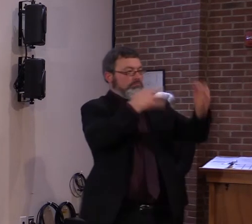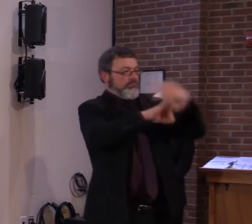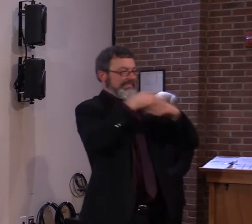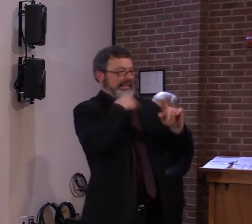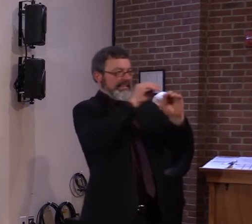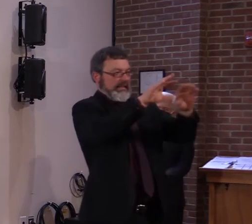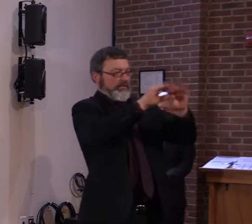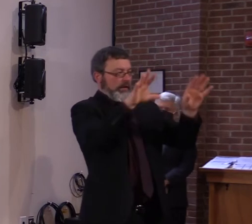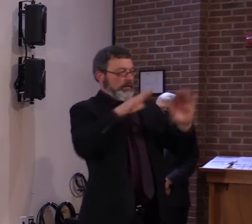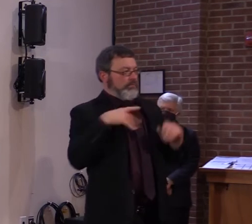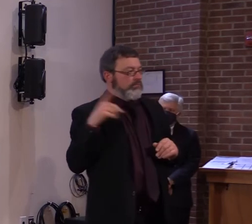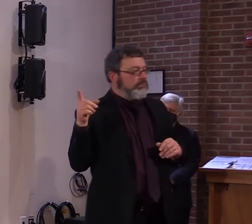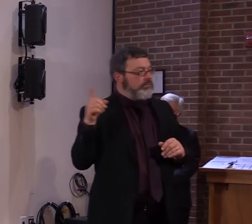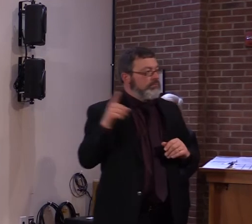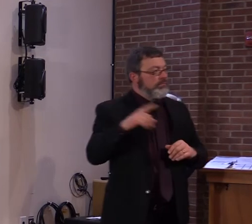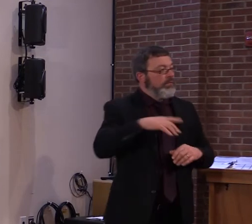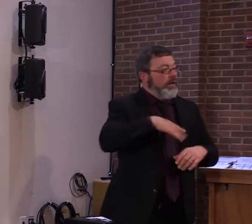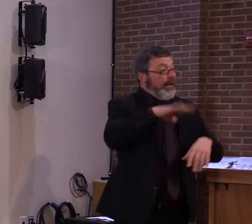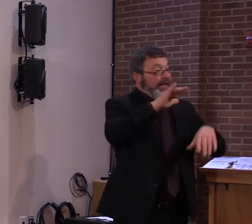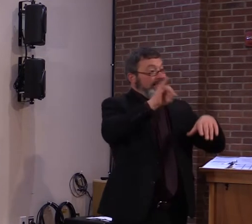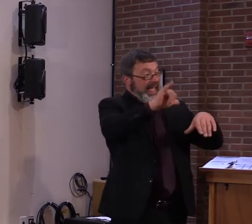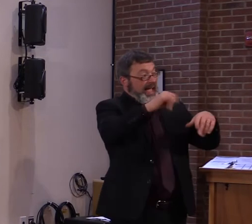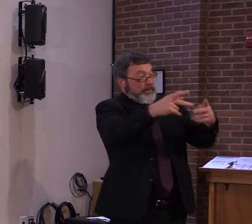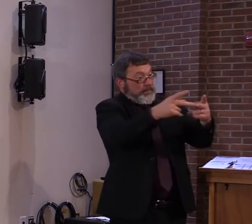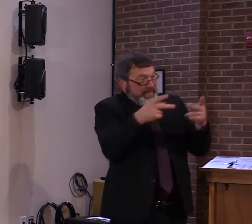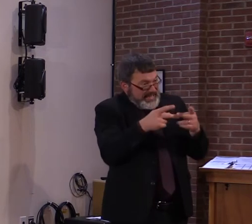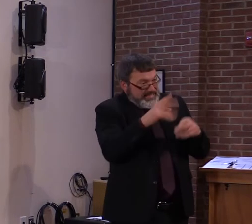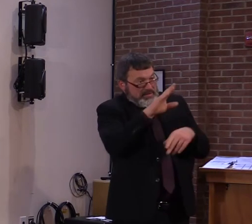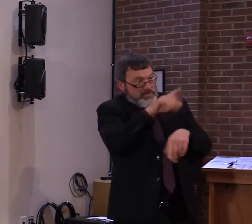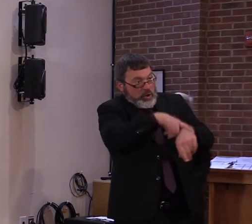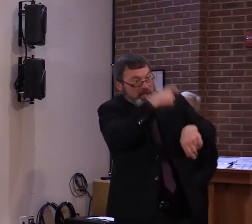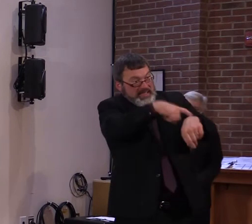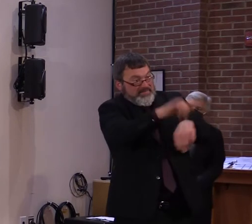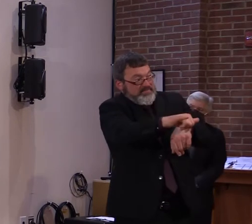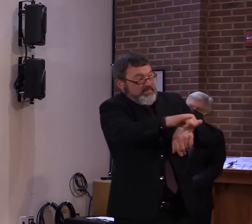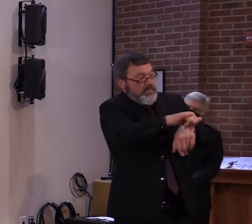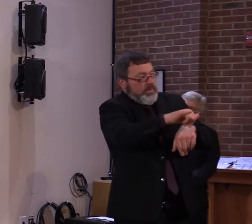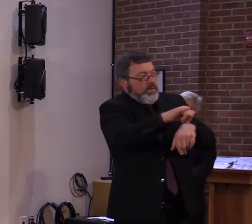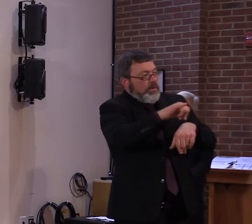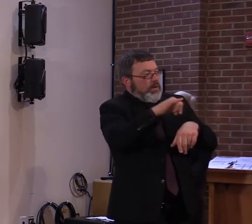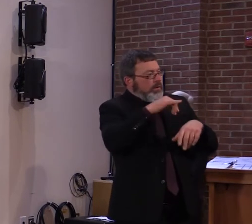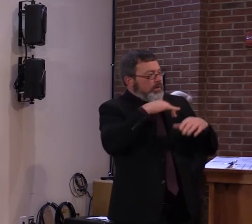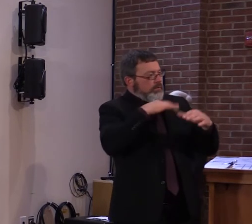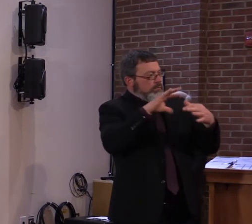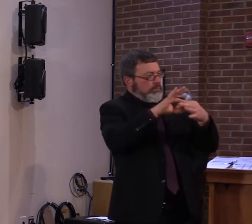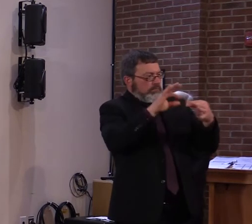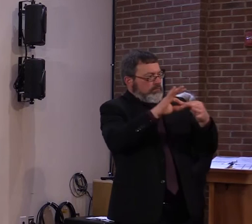And the facility has released a news release to that effect, that there were three deaths.